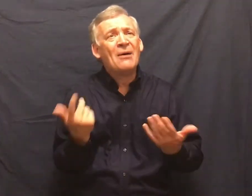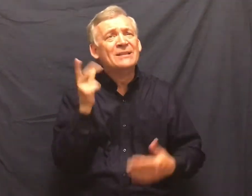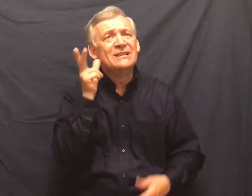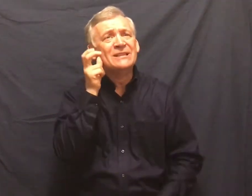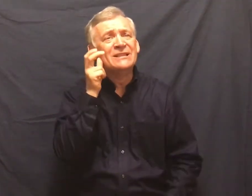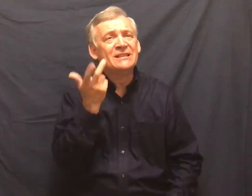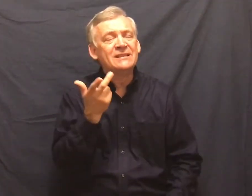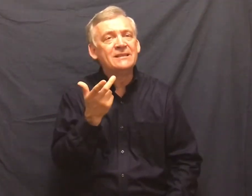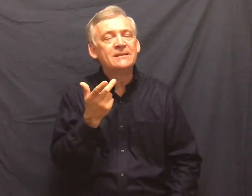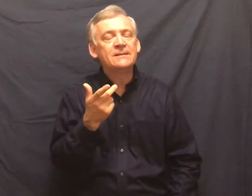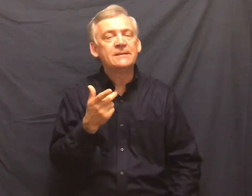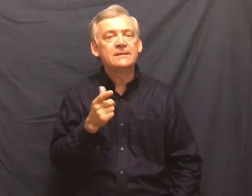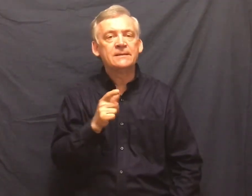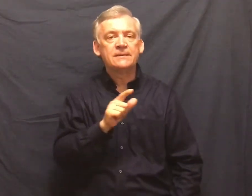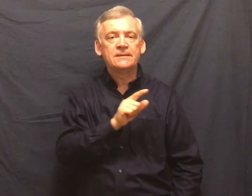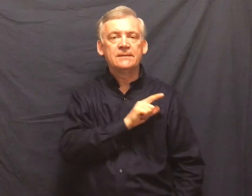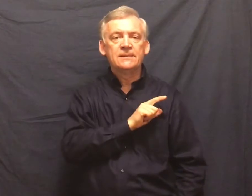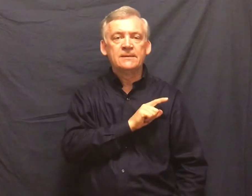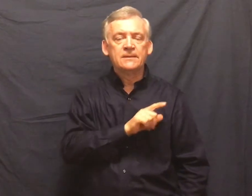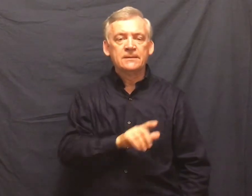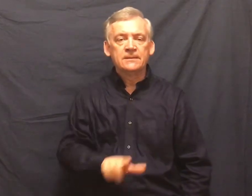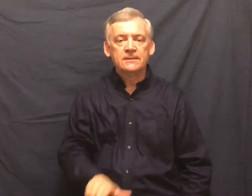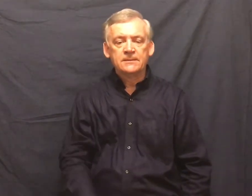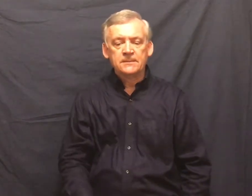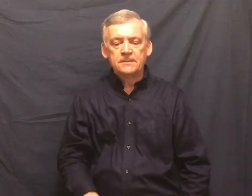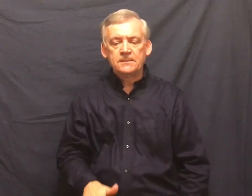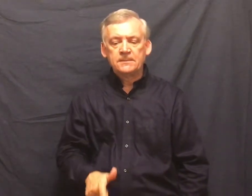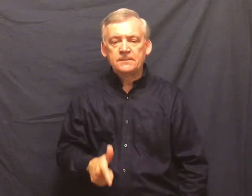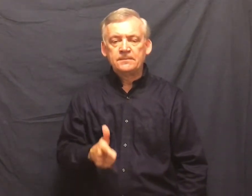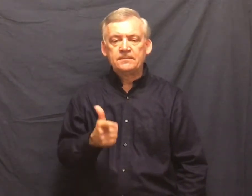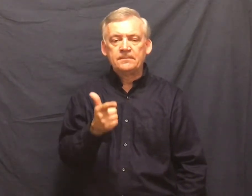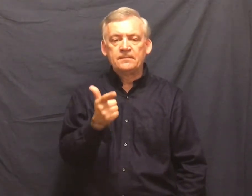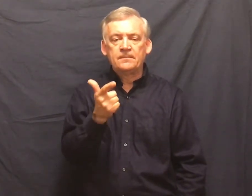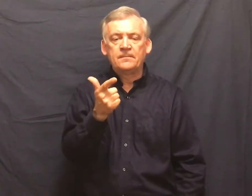George raised the gun, and his hand shook, and he dropped his hand to the ground again.